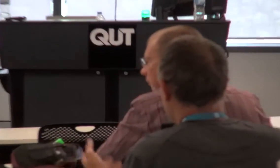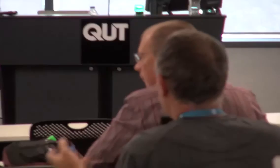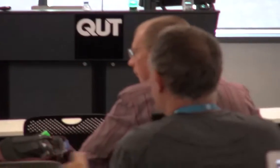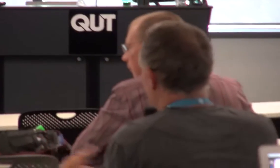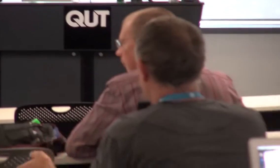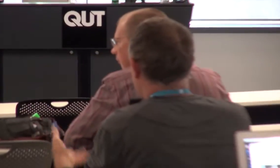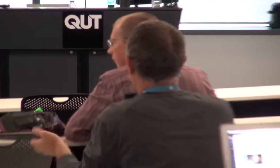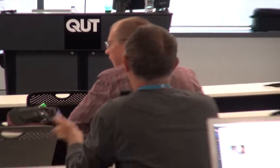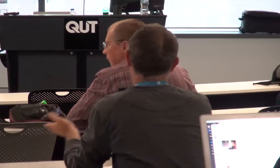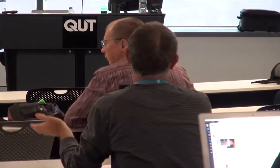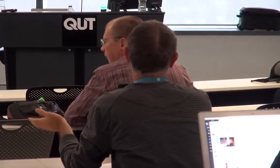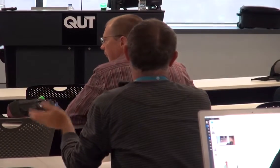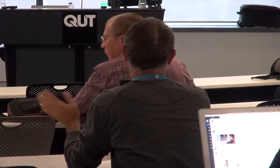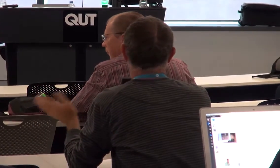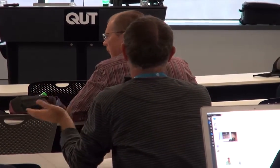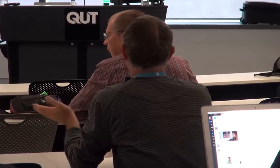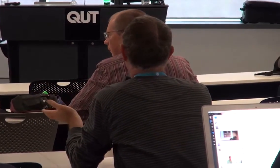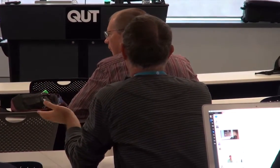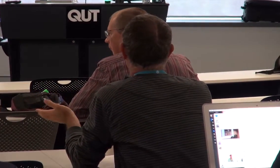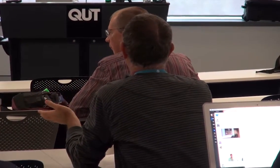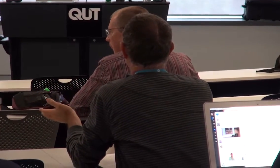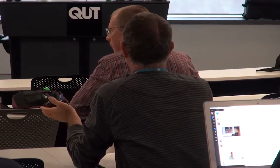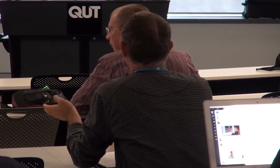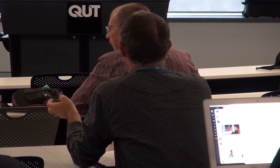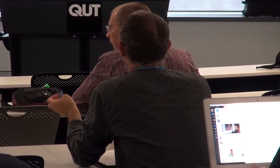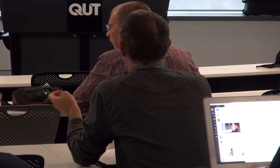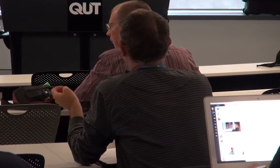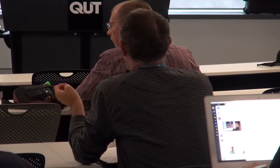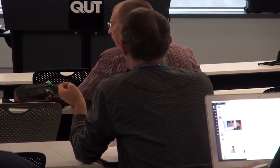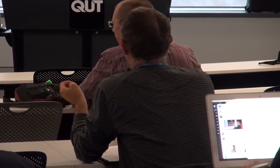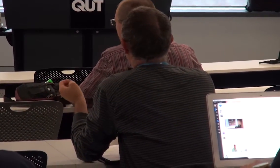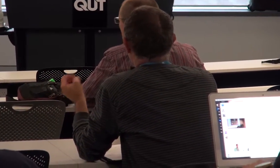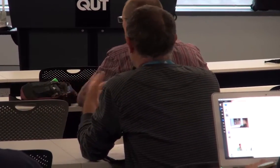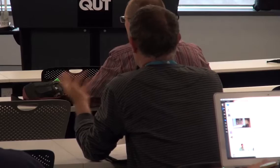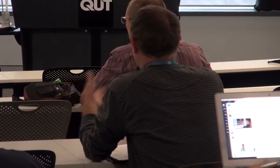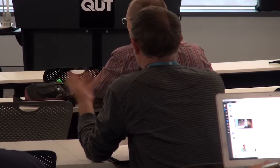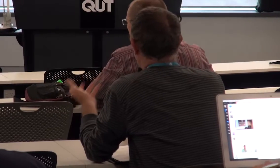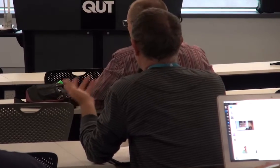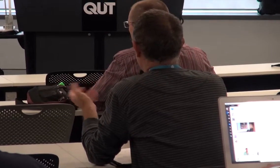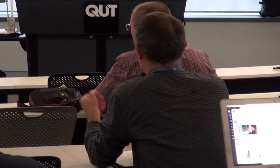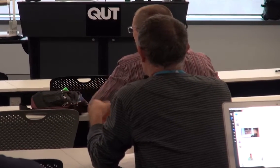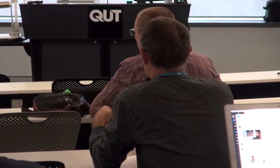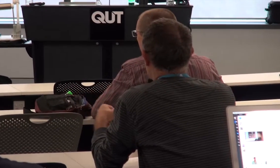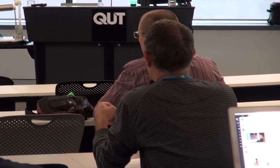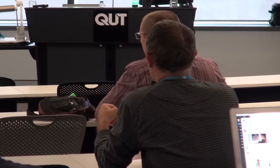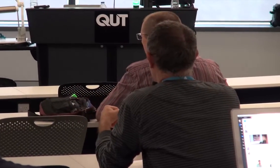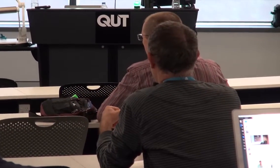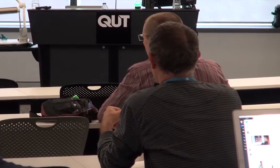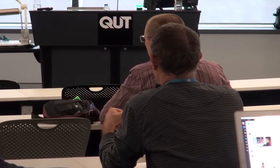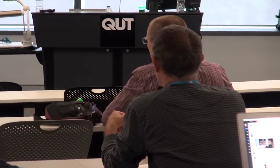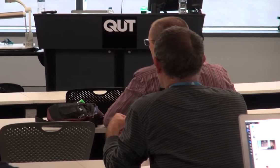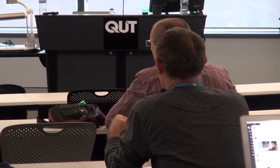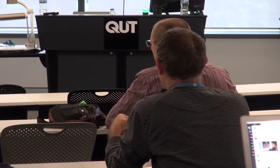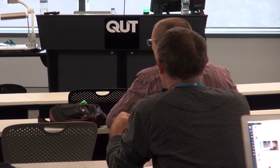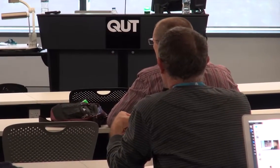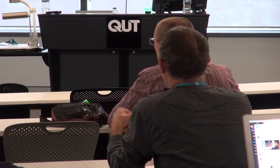effort in making the site look a little bit different than what they would like it to look. So, can you give us some backup